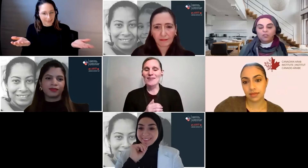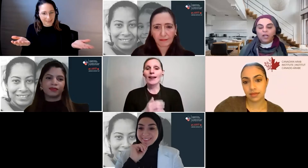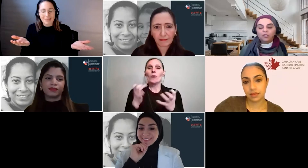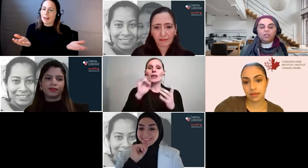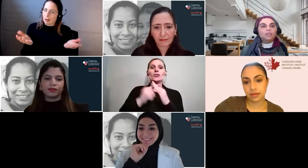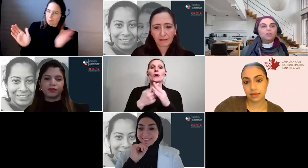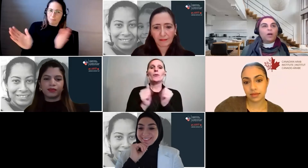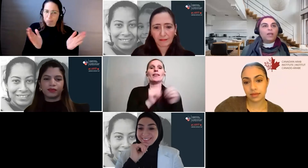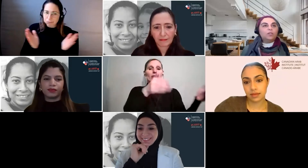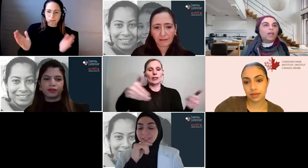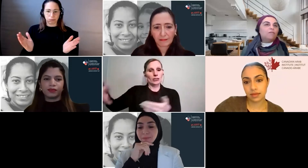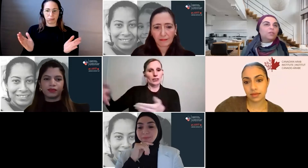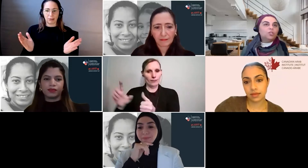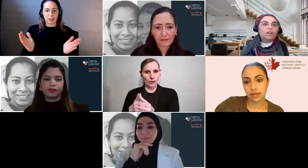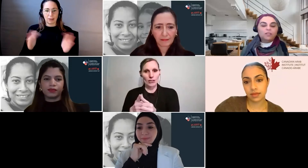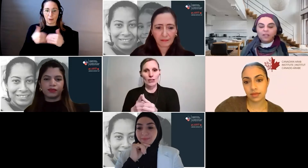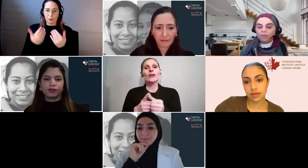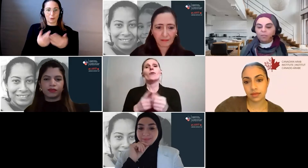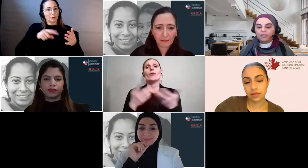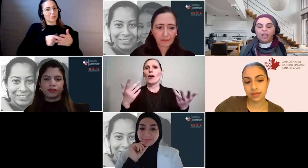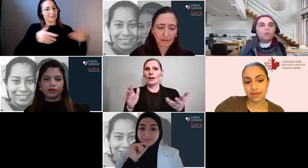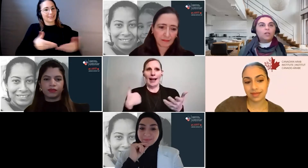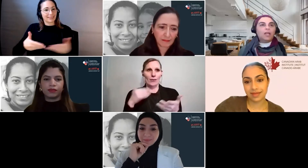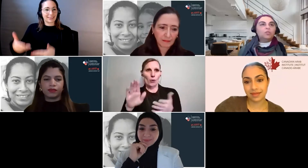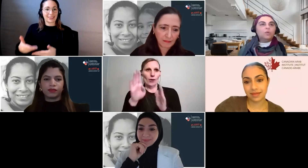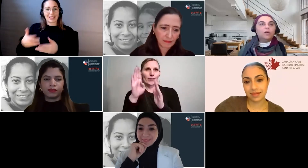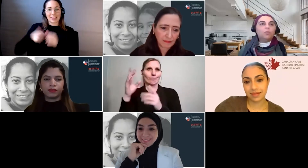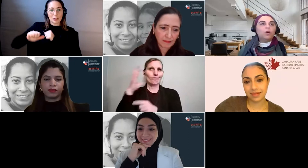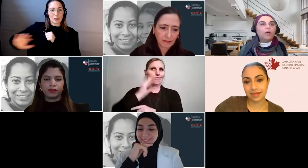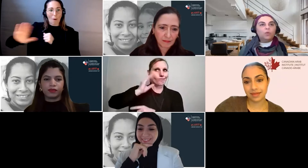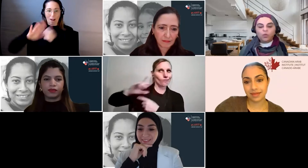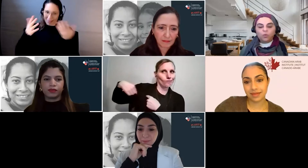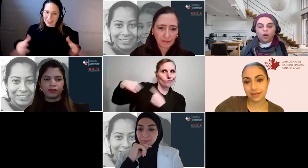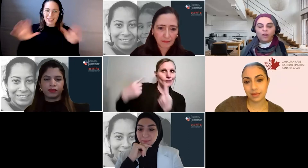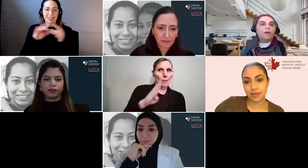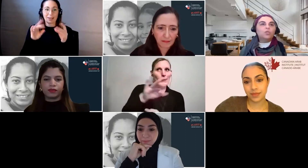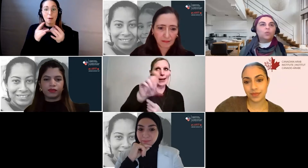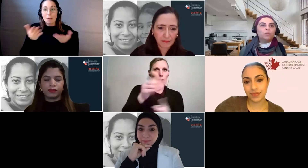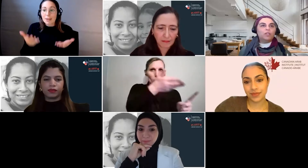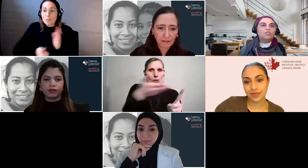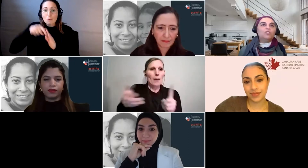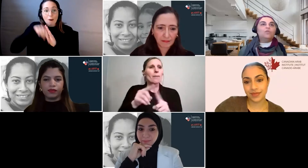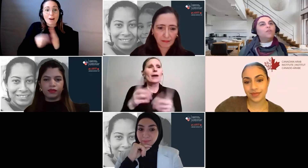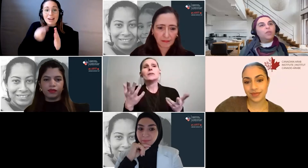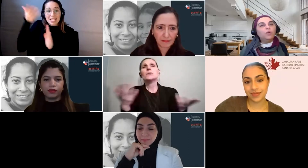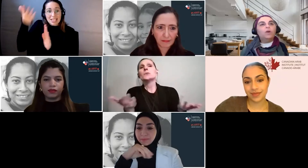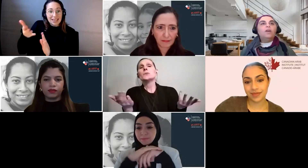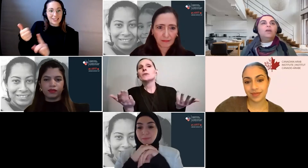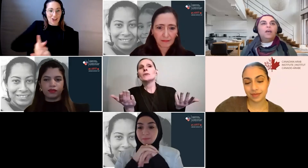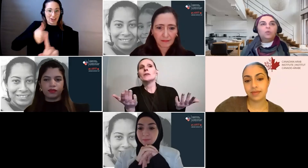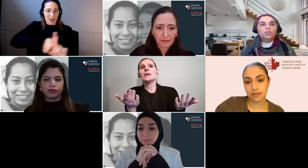of introductions. Your bios have been shared, but I would like to hear more about who you are and how this work means to you from